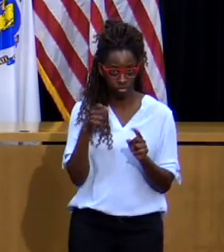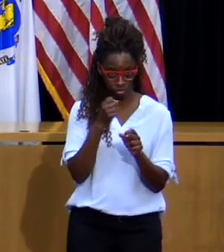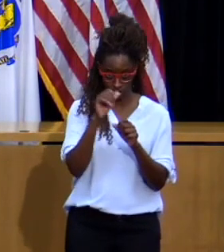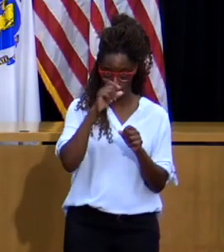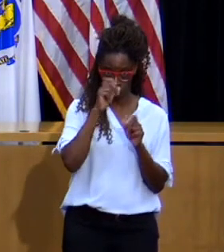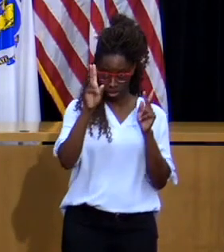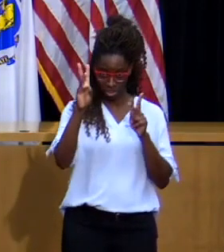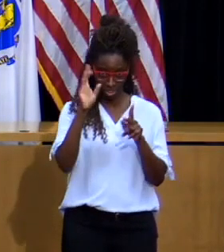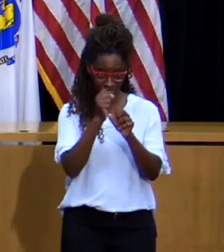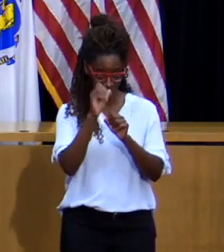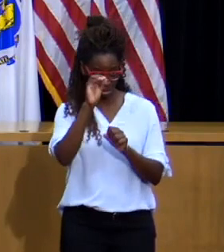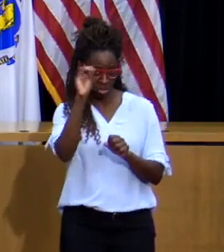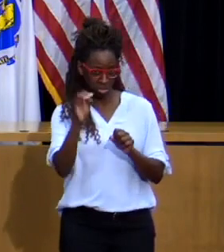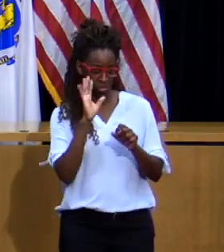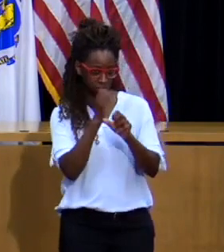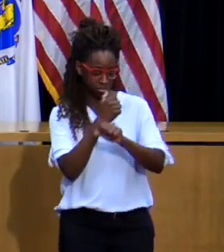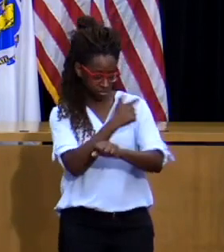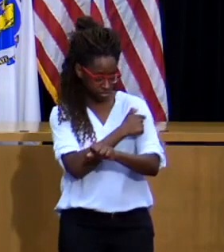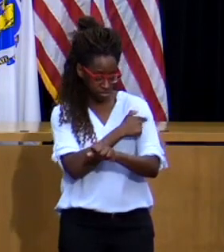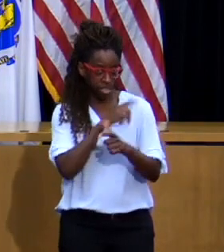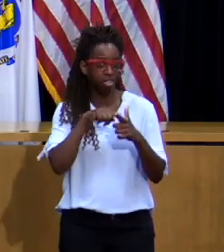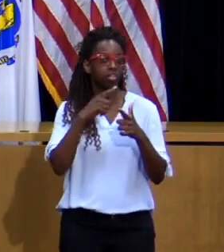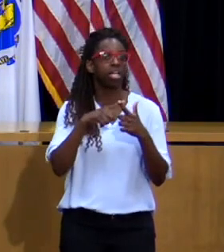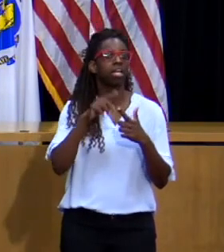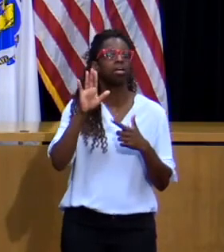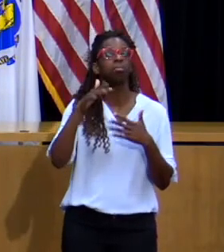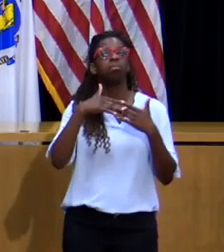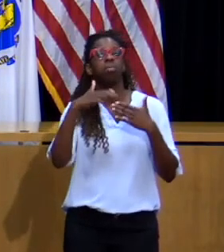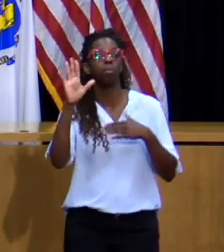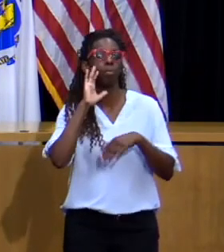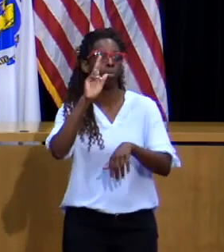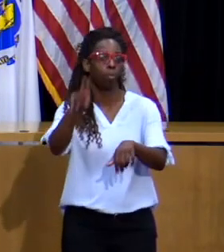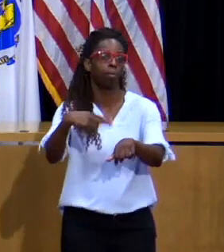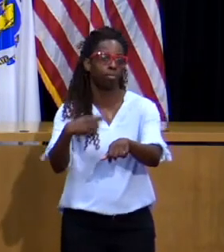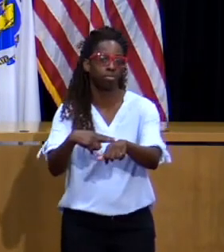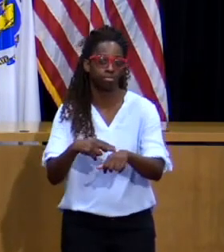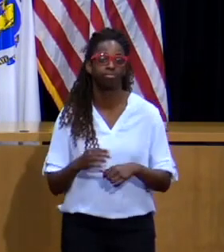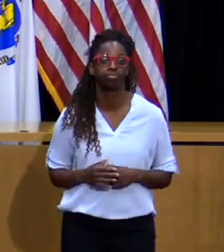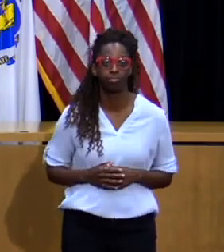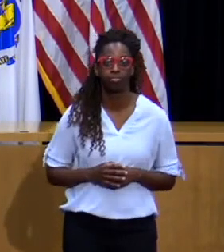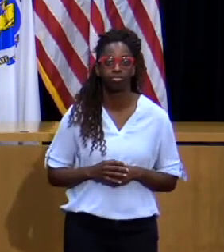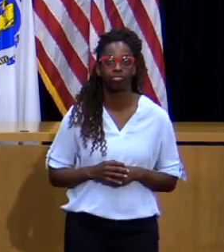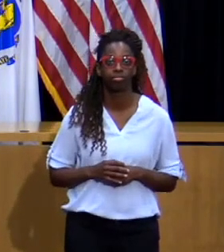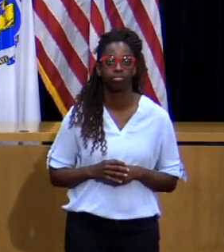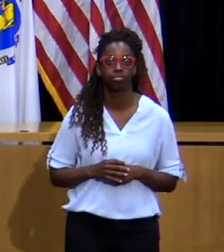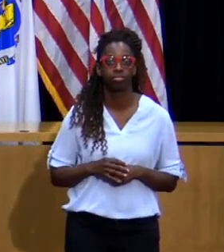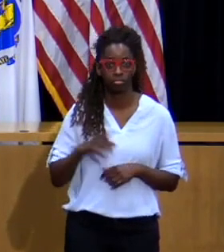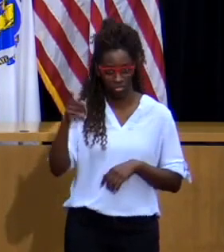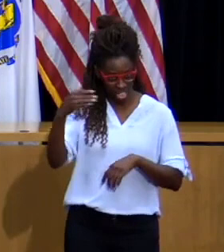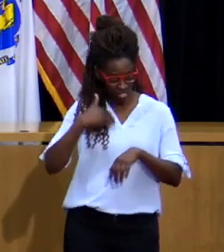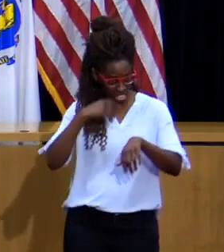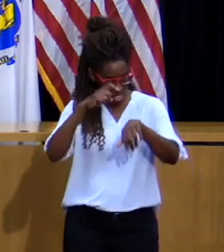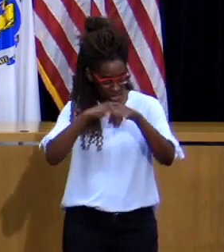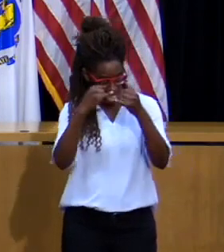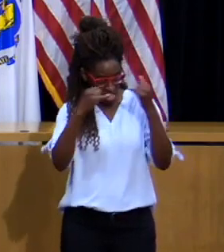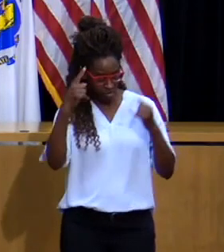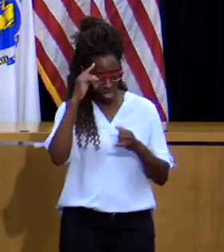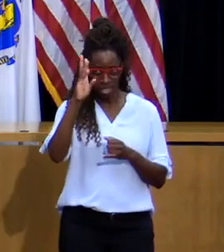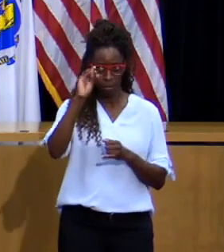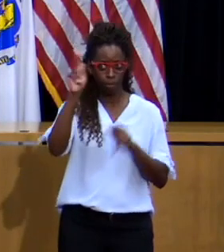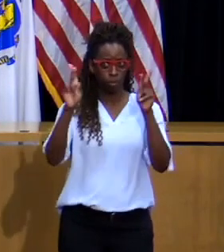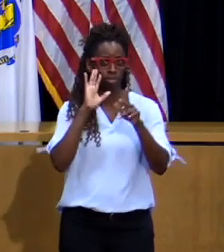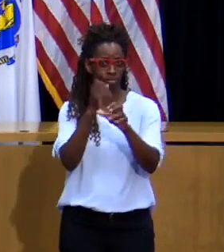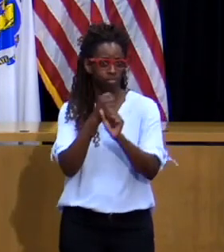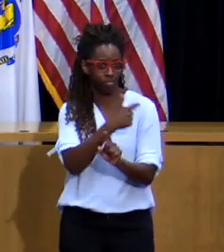lives throughout the rest of this pandemic. Is there a timeline for that? I mean, do you expect to get it? There's so much dependency on